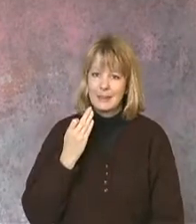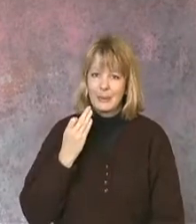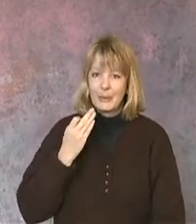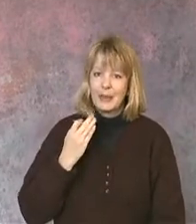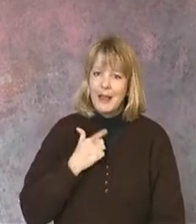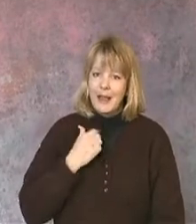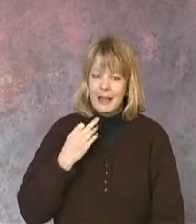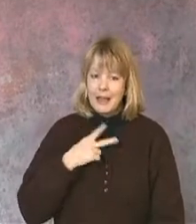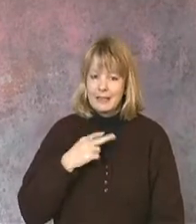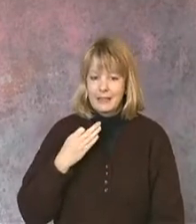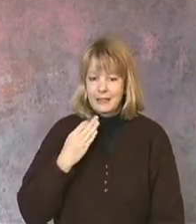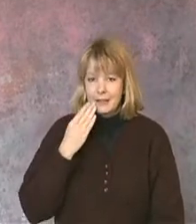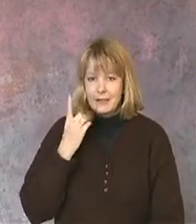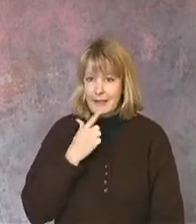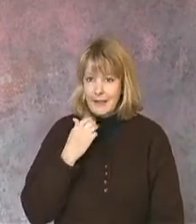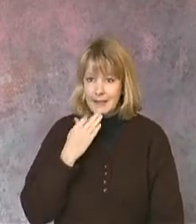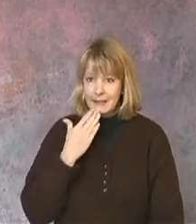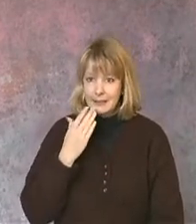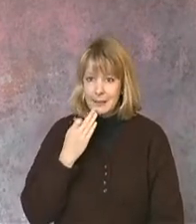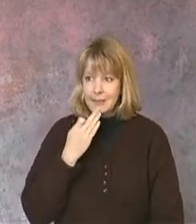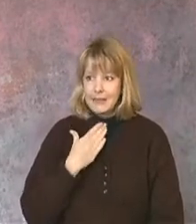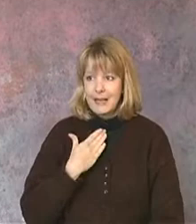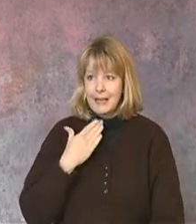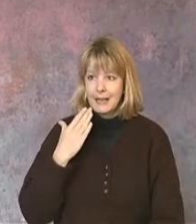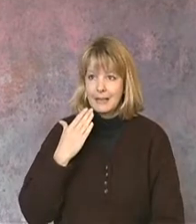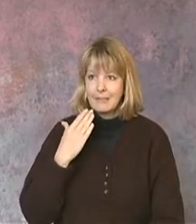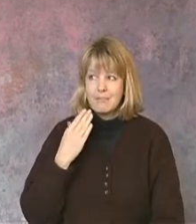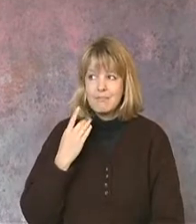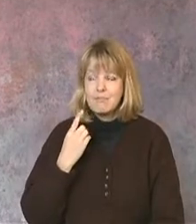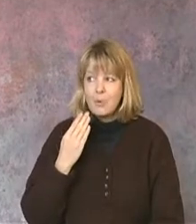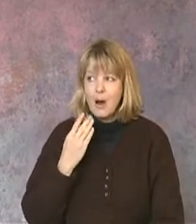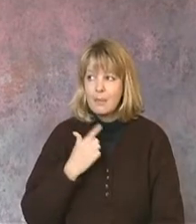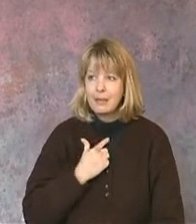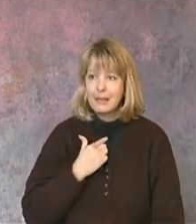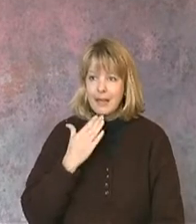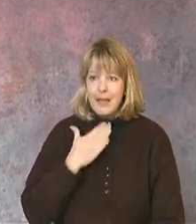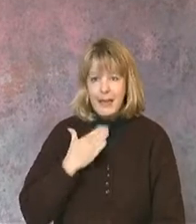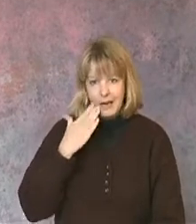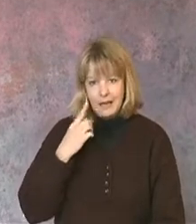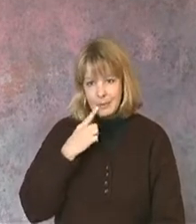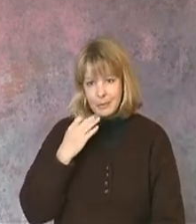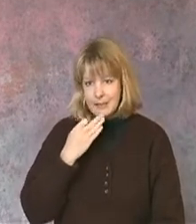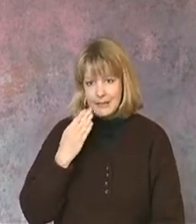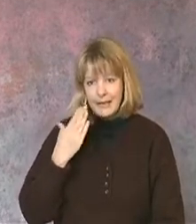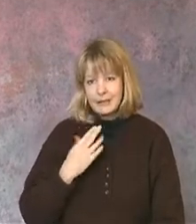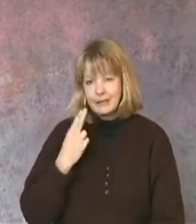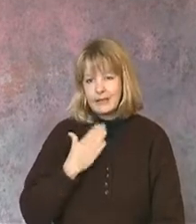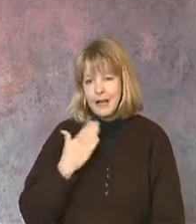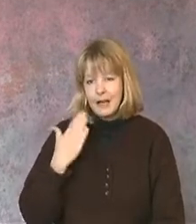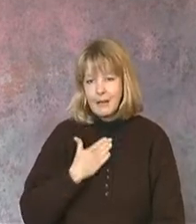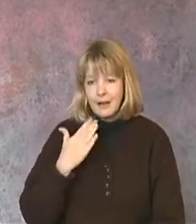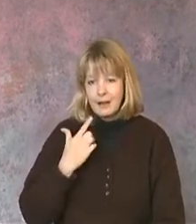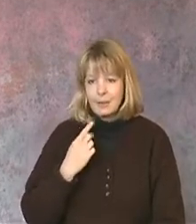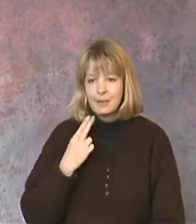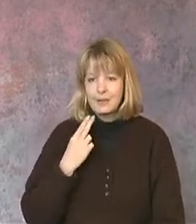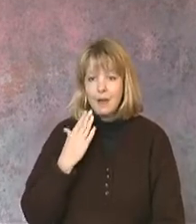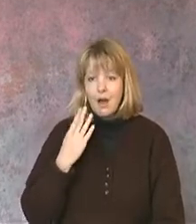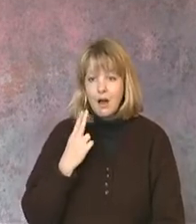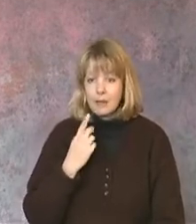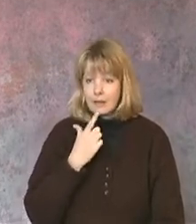So last year, needless to say, probably 80% of the time I was on the